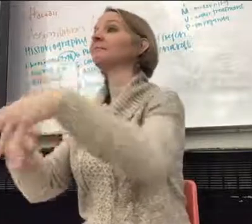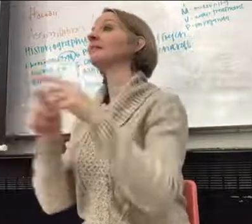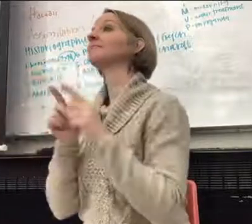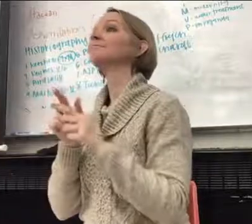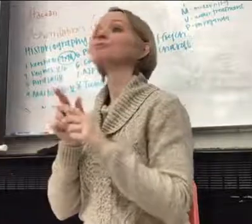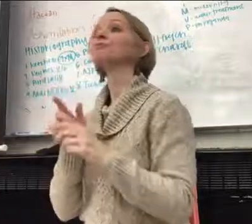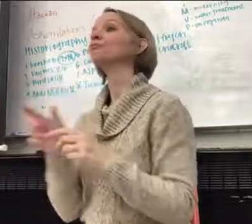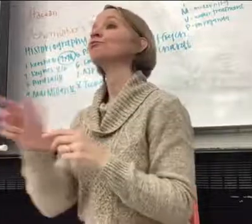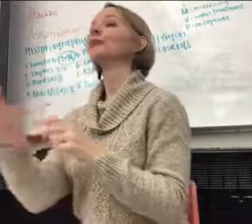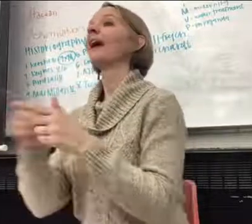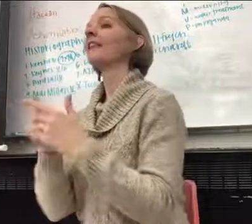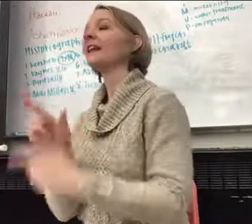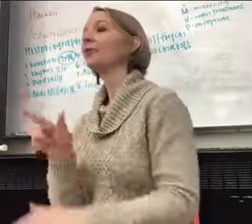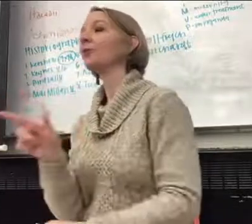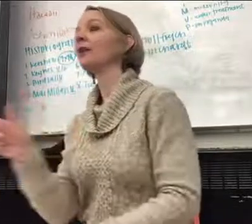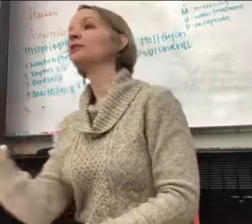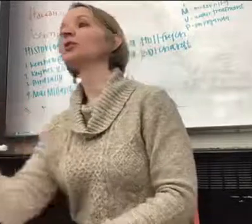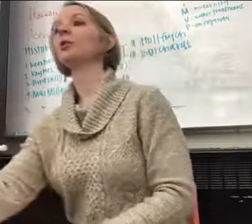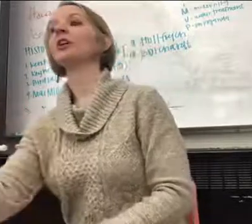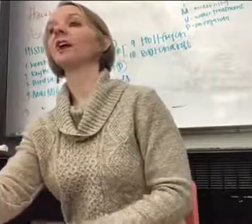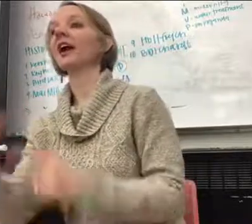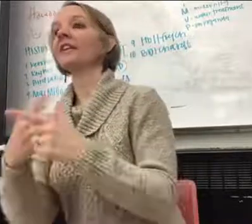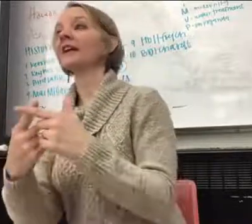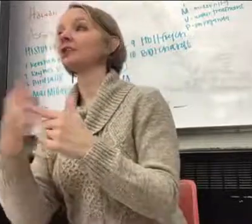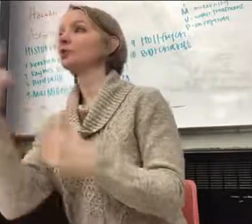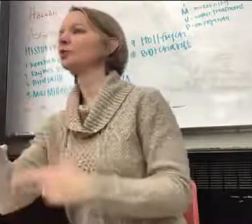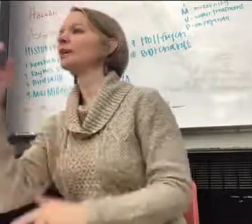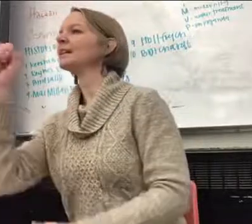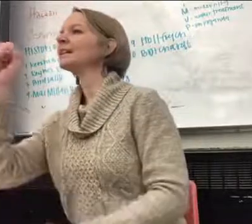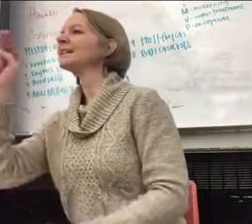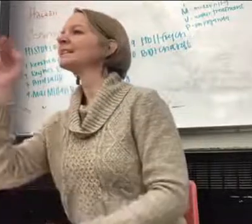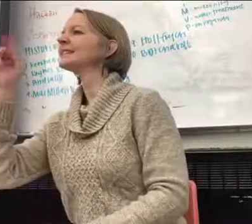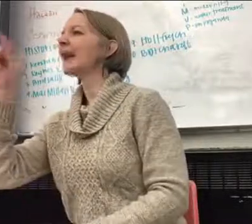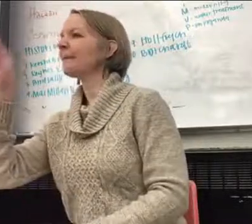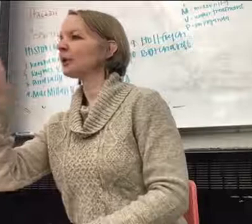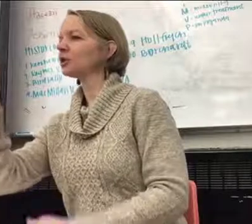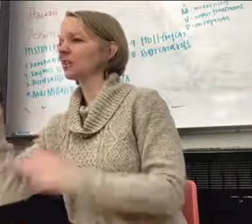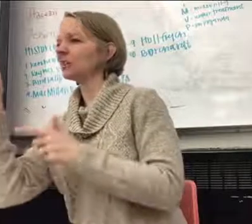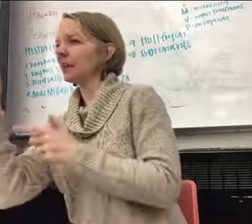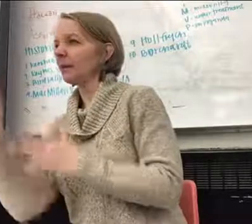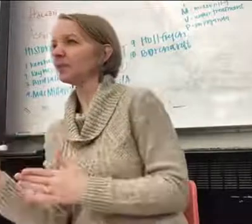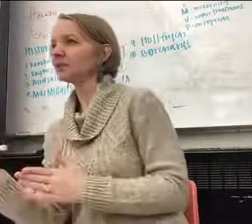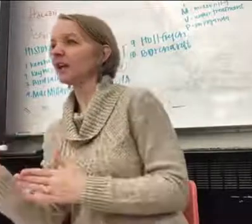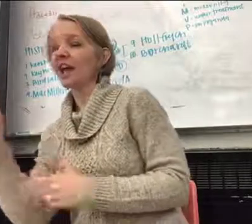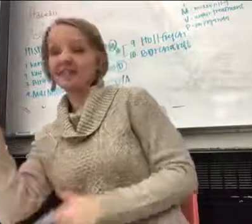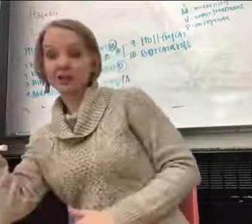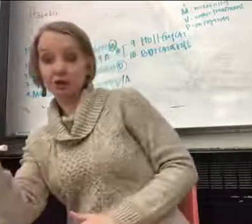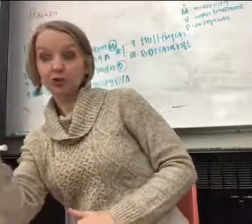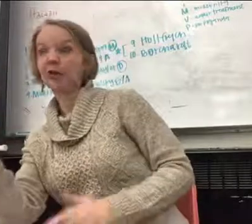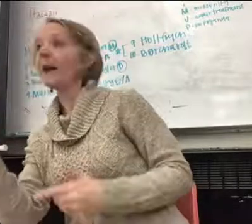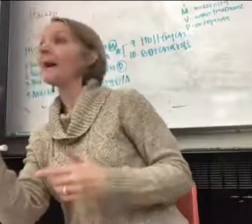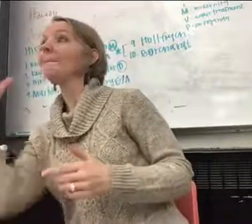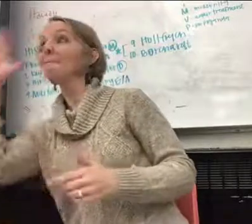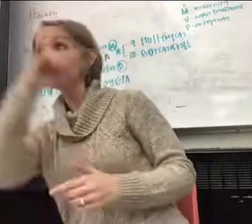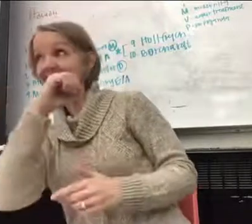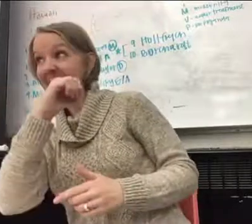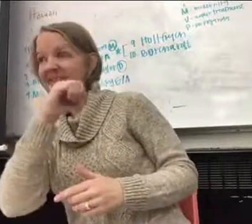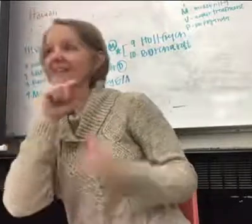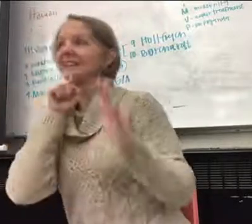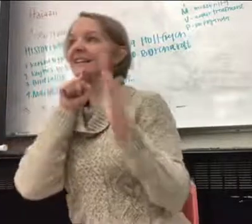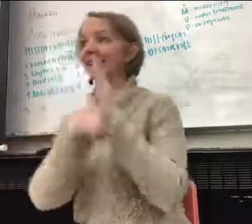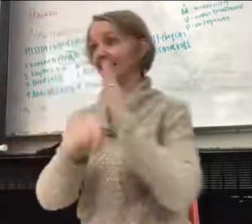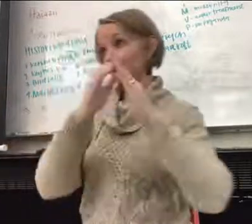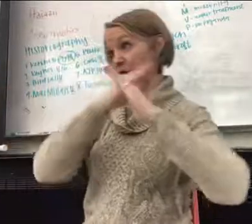and 2 snipers on top of the roof from the Serbian rebels shoot down They miss him, kills a guard next to